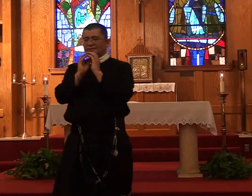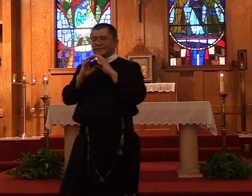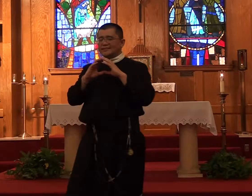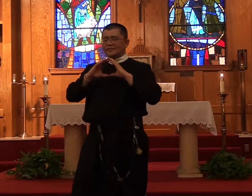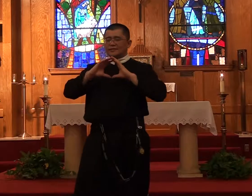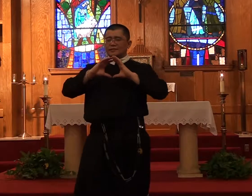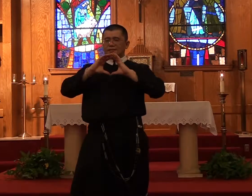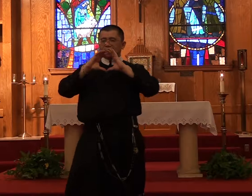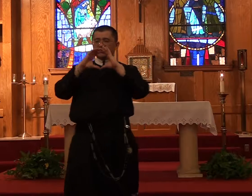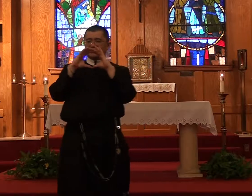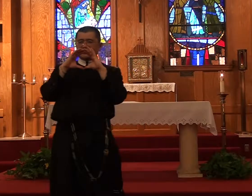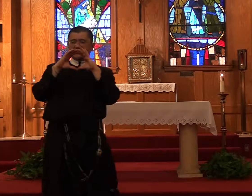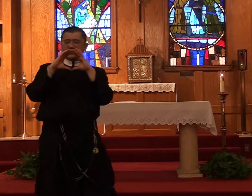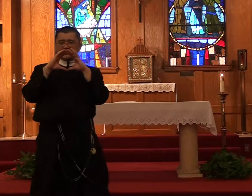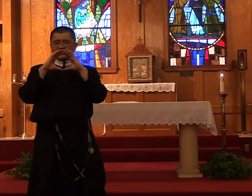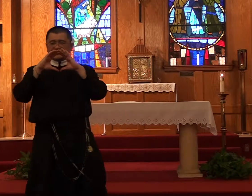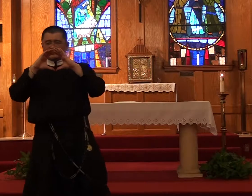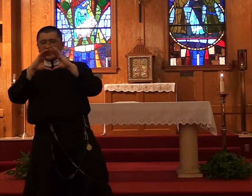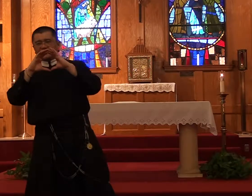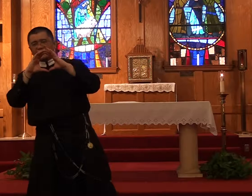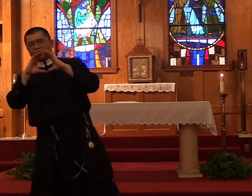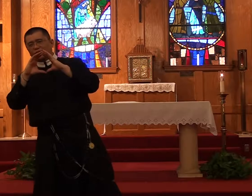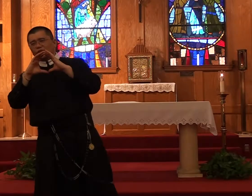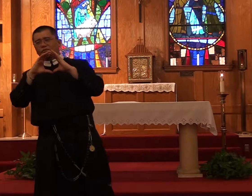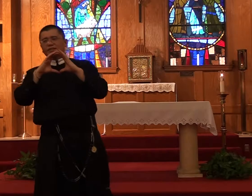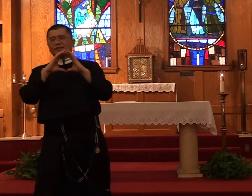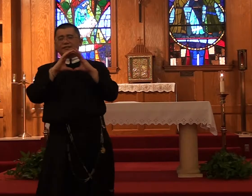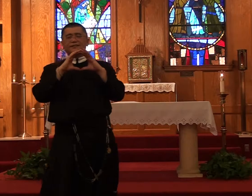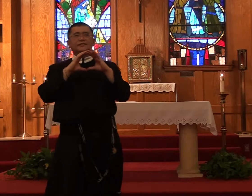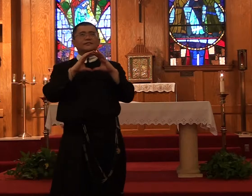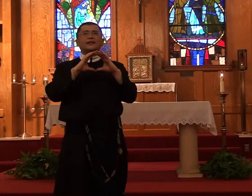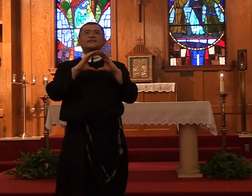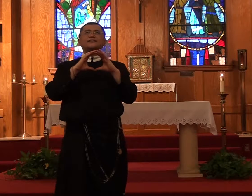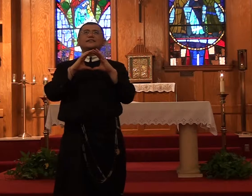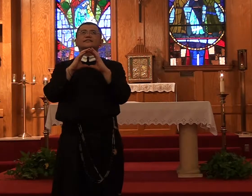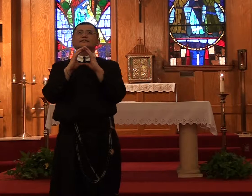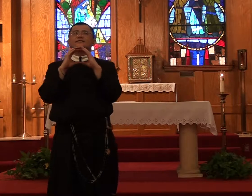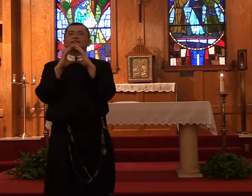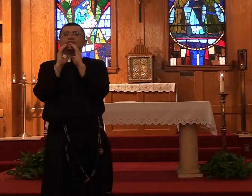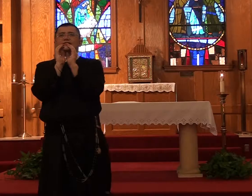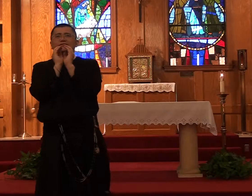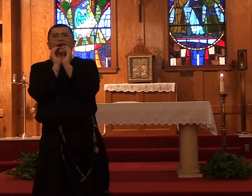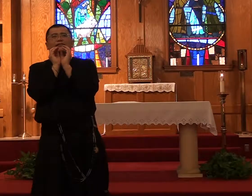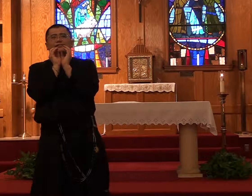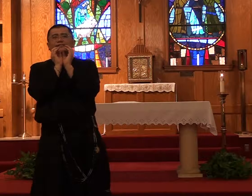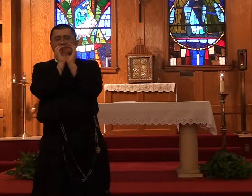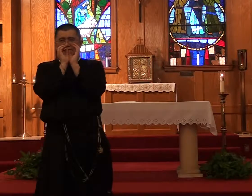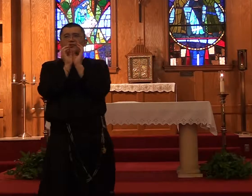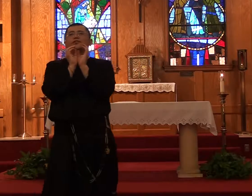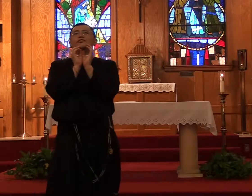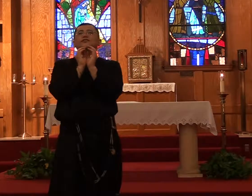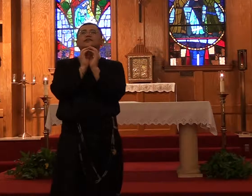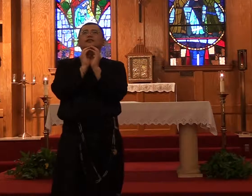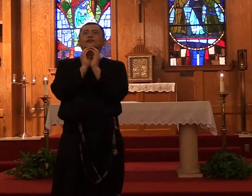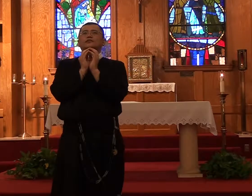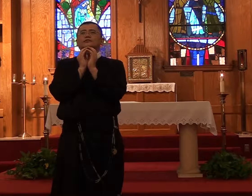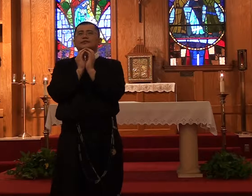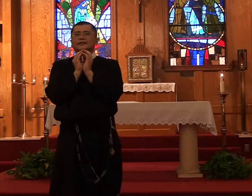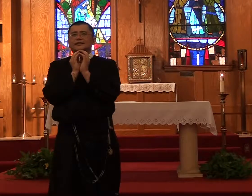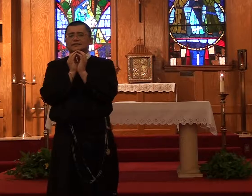you see the Holy Eucharist? Round. Oh. You see everything, you know, around, you see the O. O is from